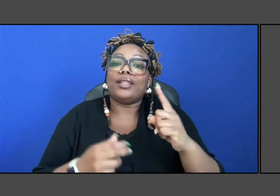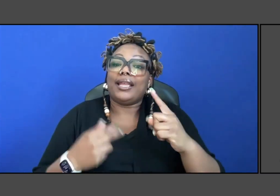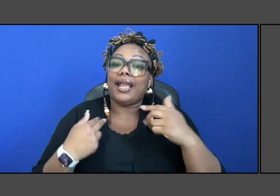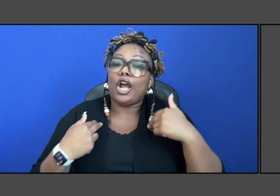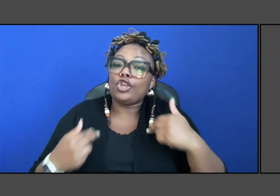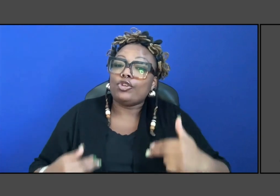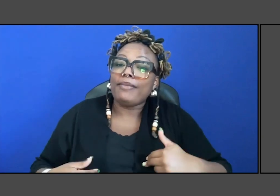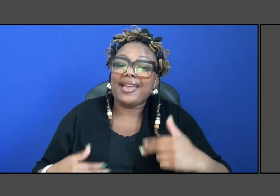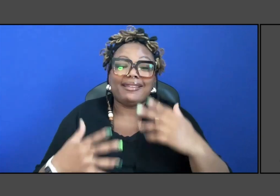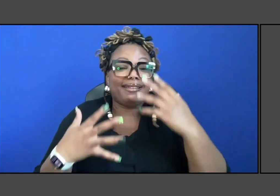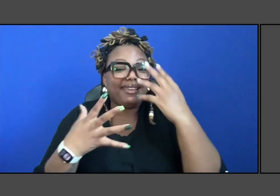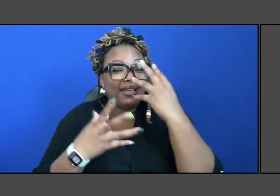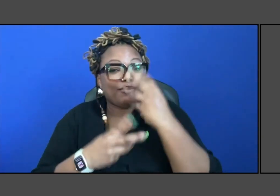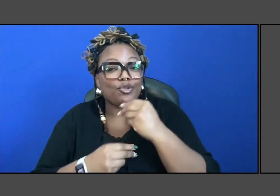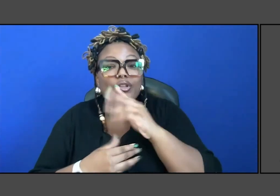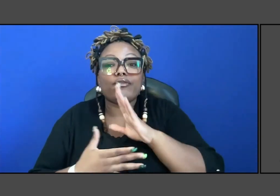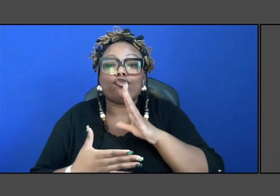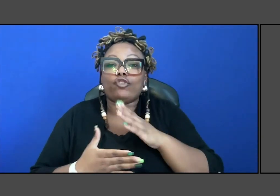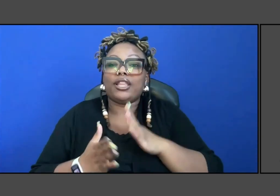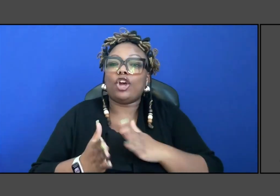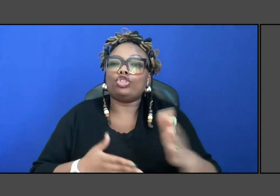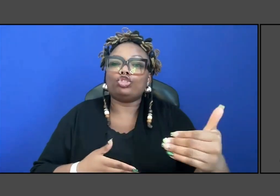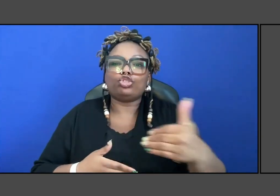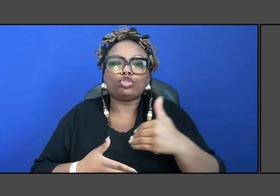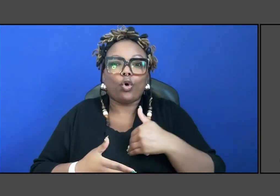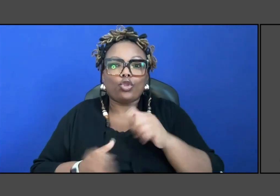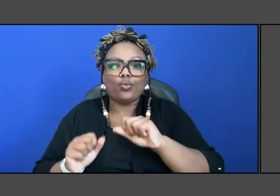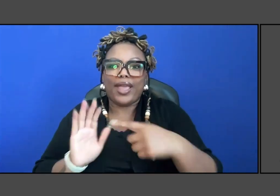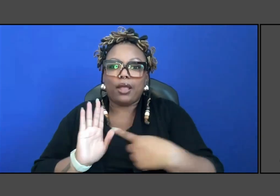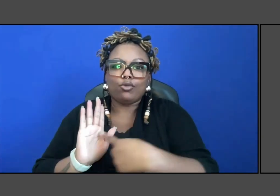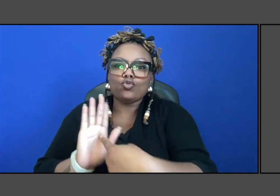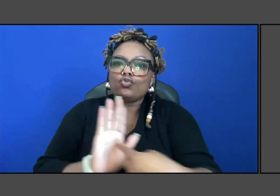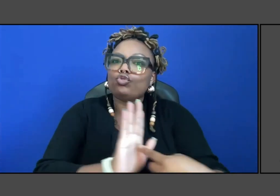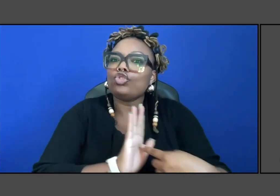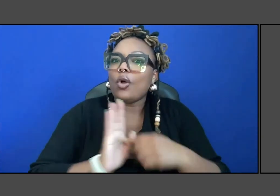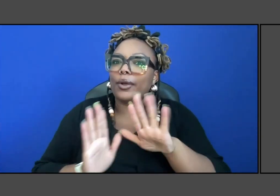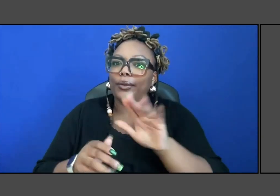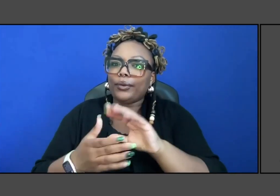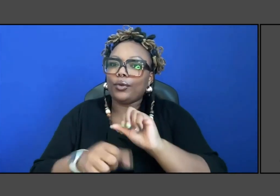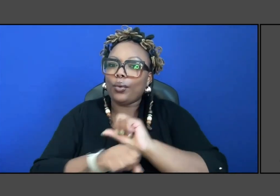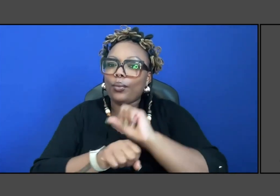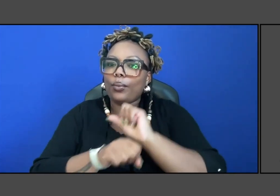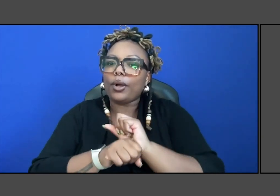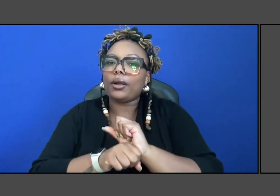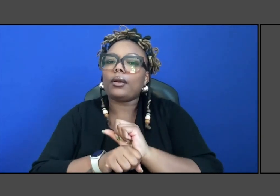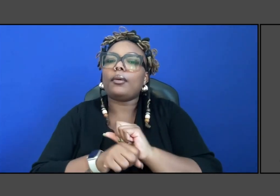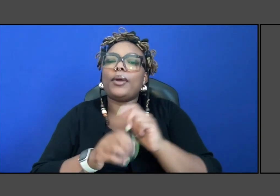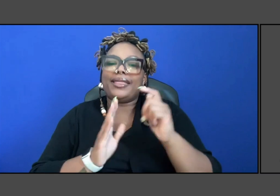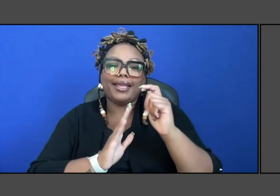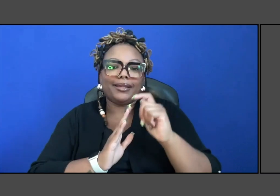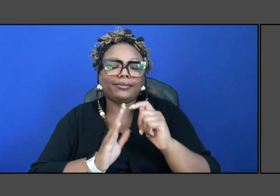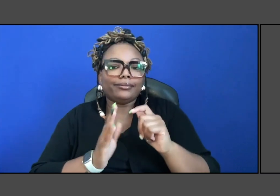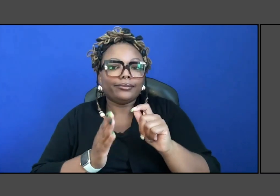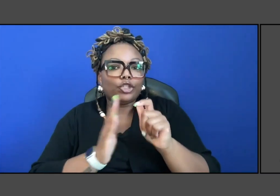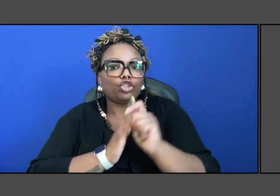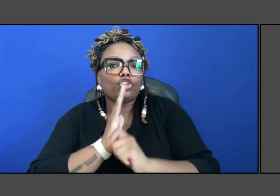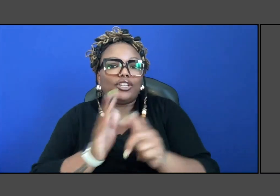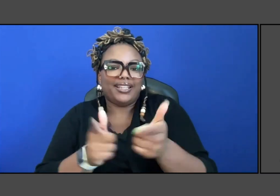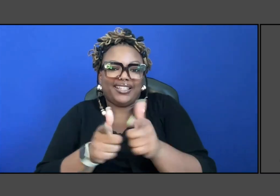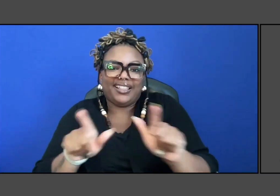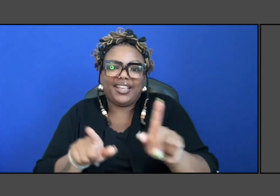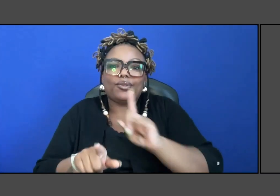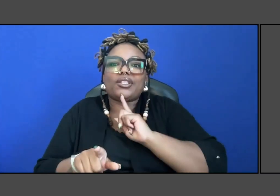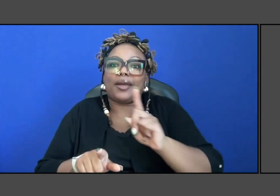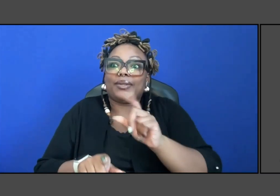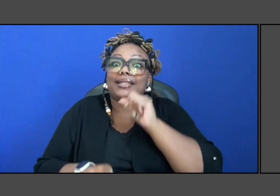and soul that you were able to bring forward within the journalistic language that was highly unusual